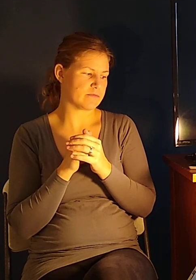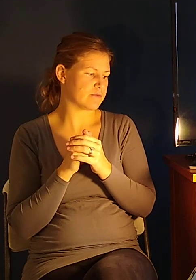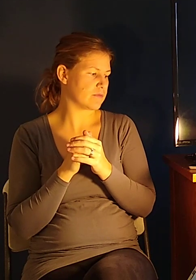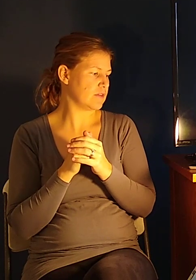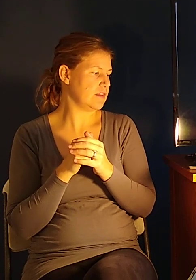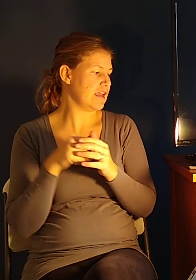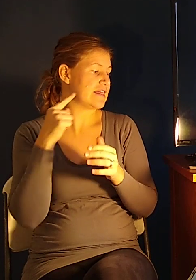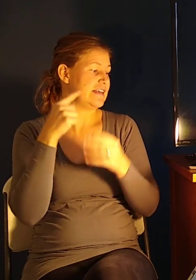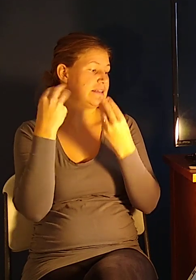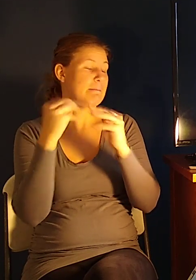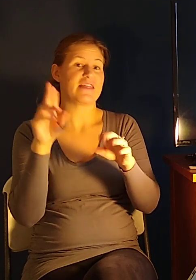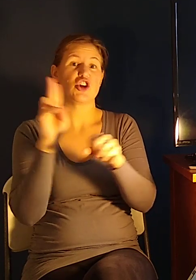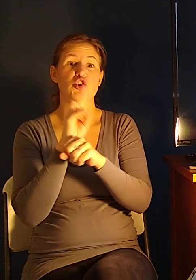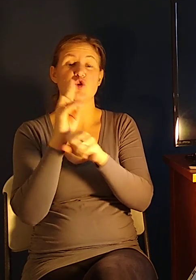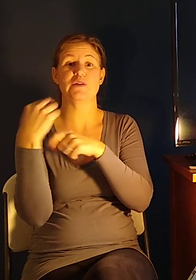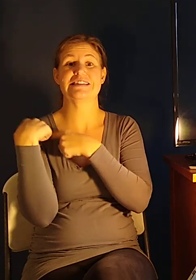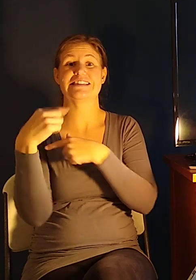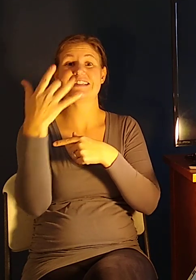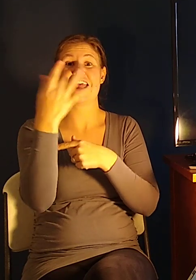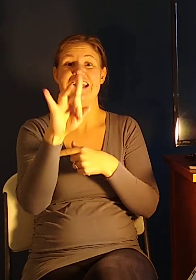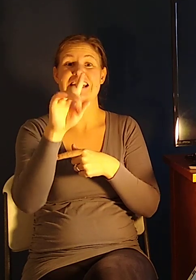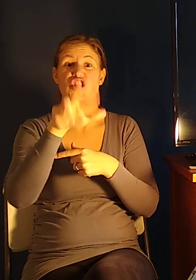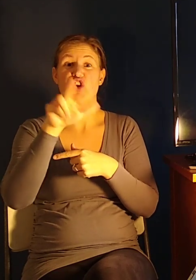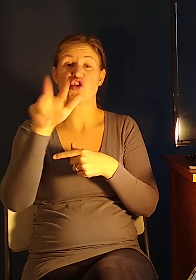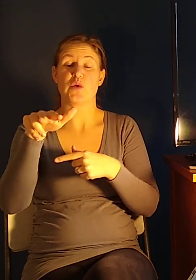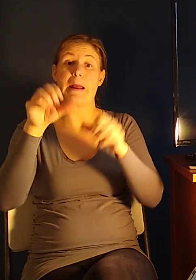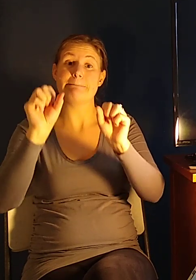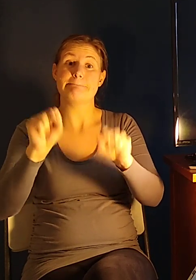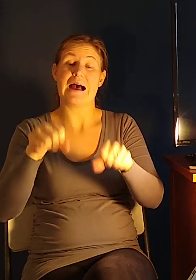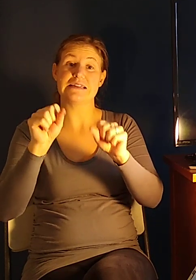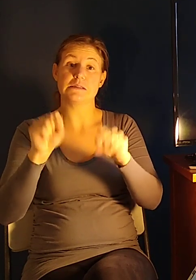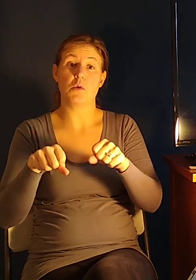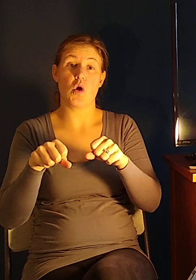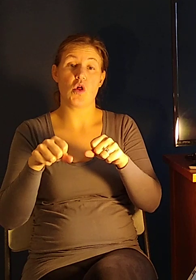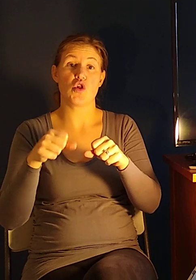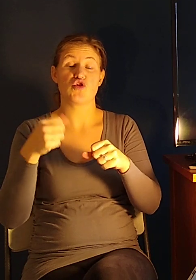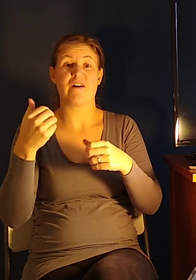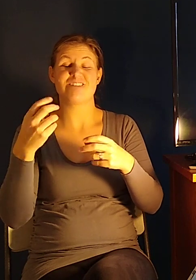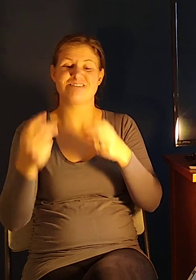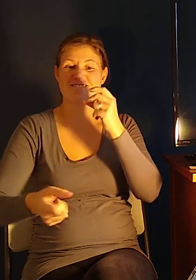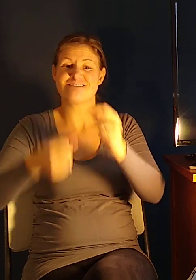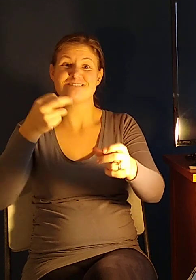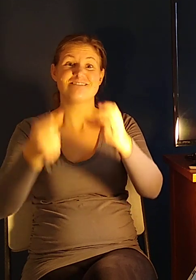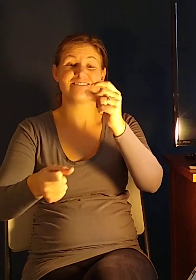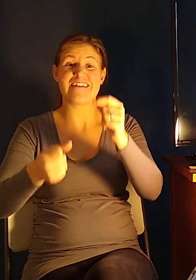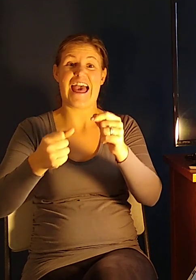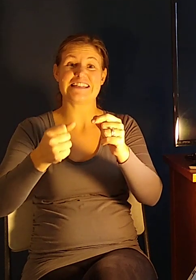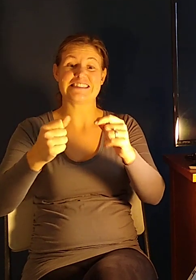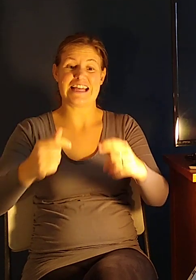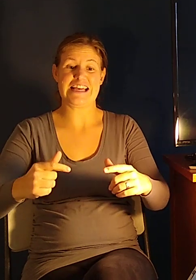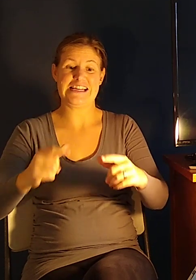since 1833, made possible the rapid settlement of the American western frontier.